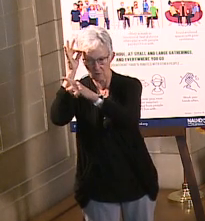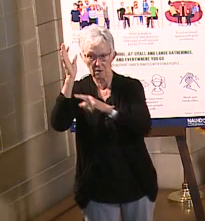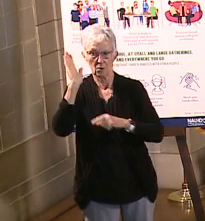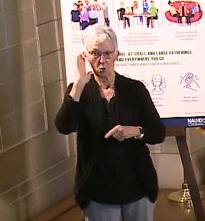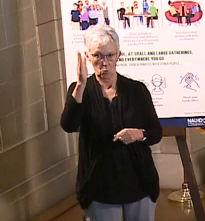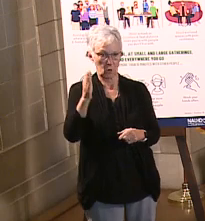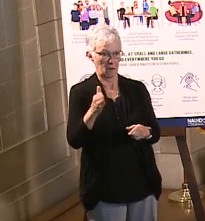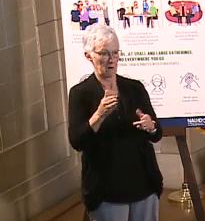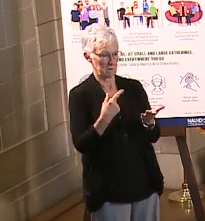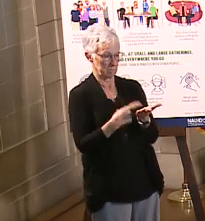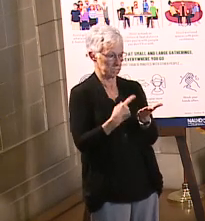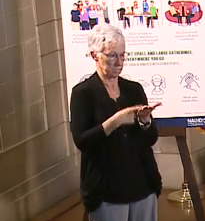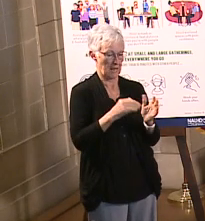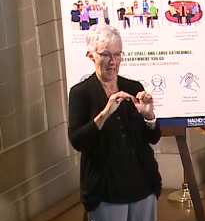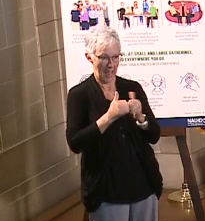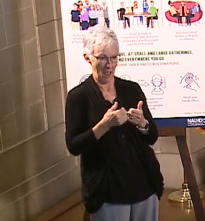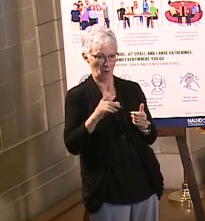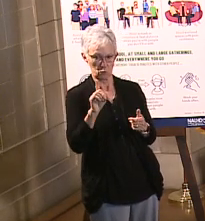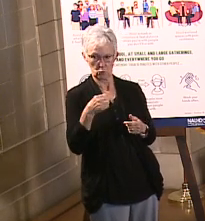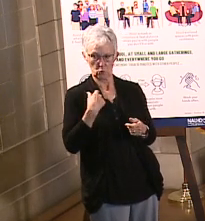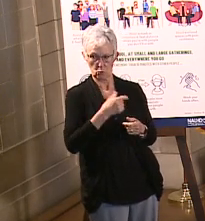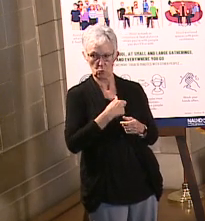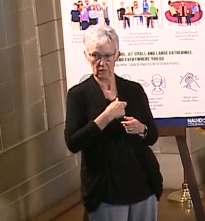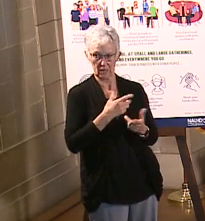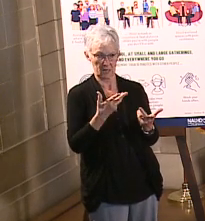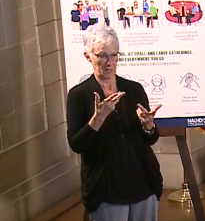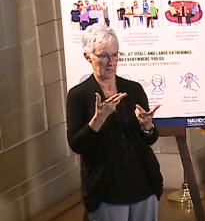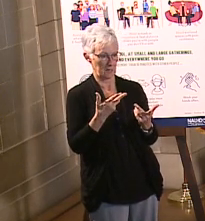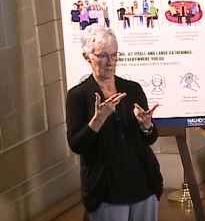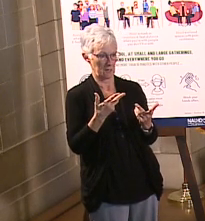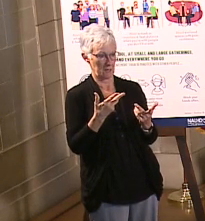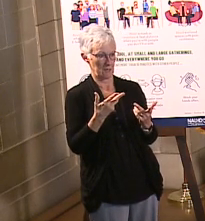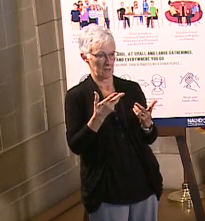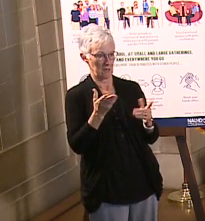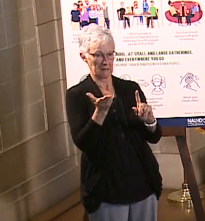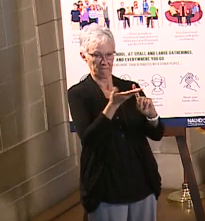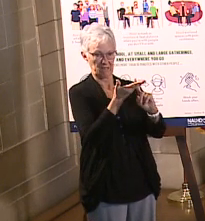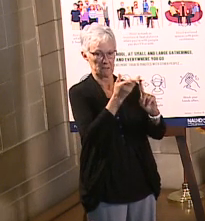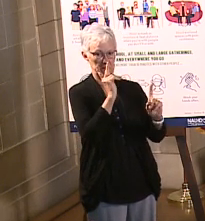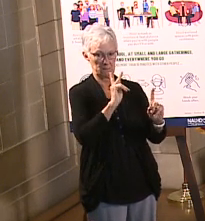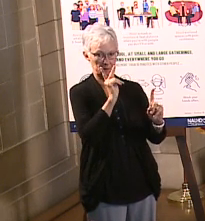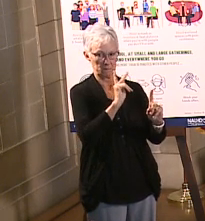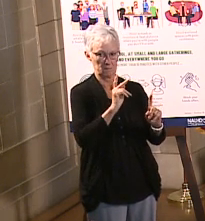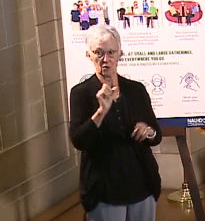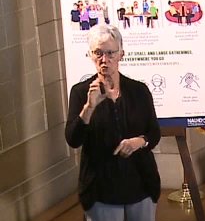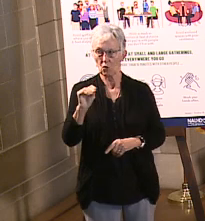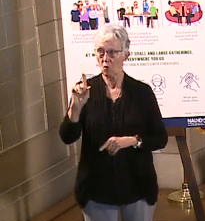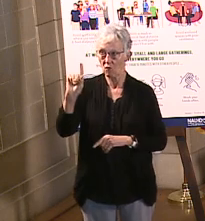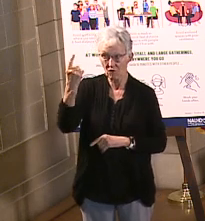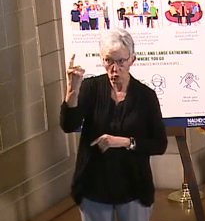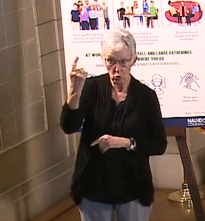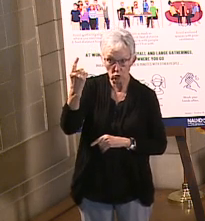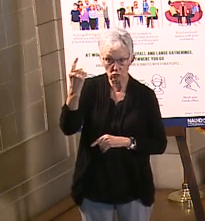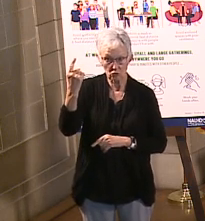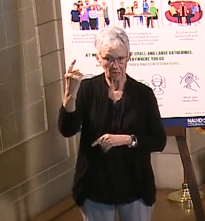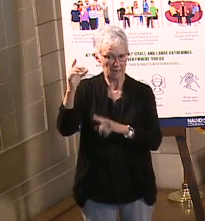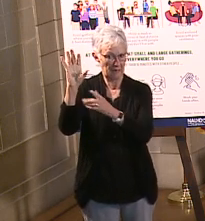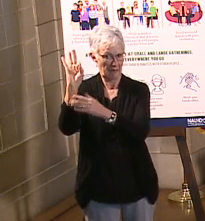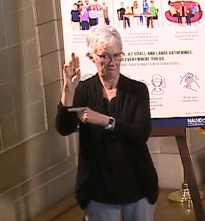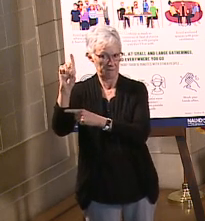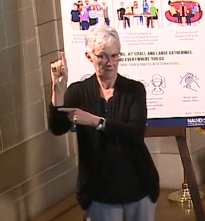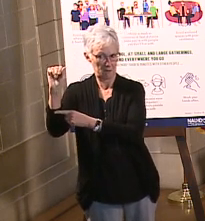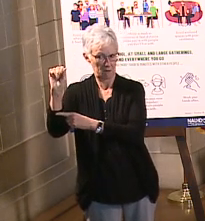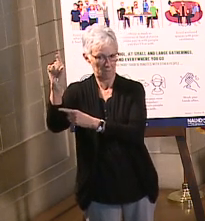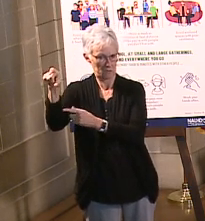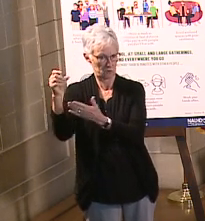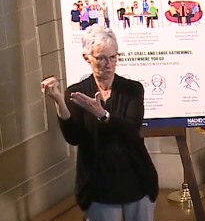through the process. Obviously, first of all, it has to get approved by the FDA, right? So that's our first step. But once that happens, and as